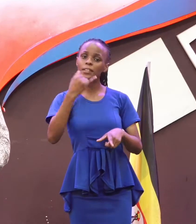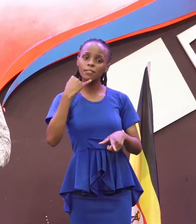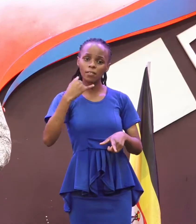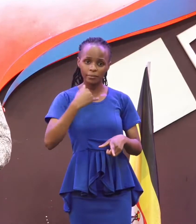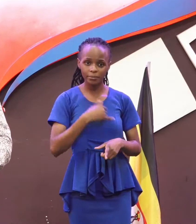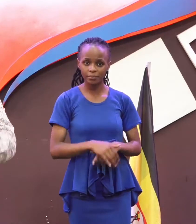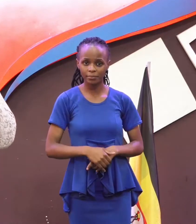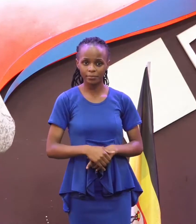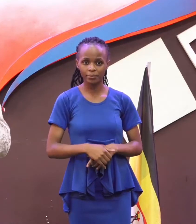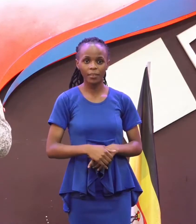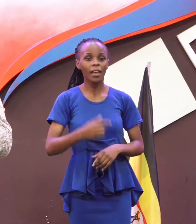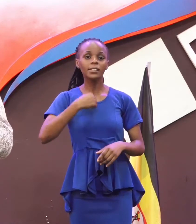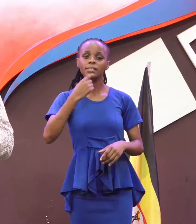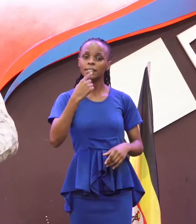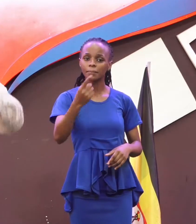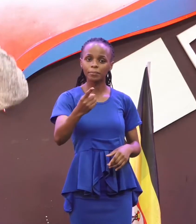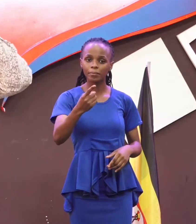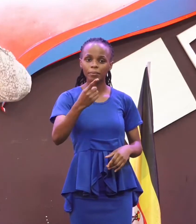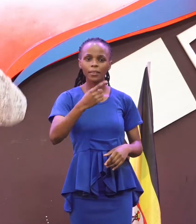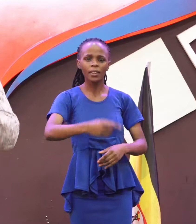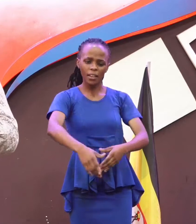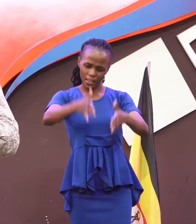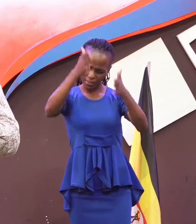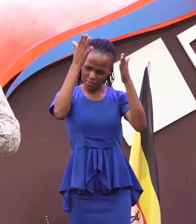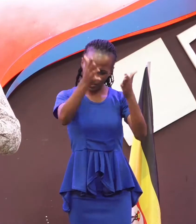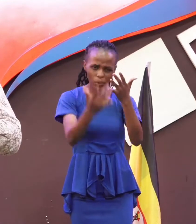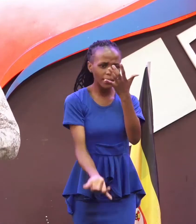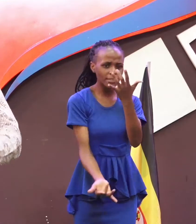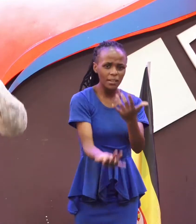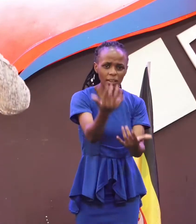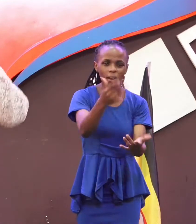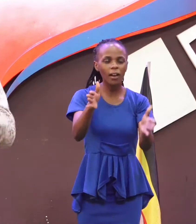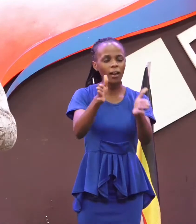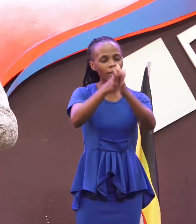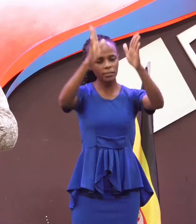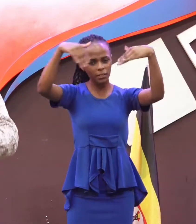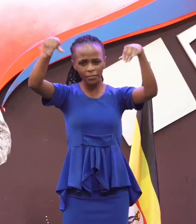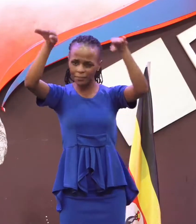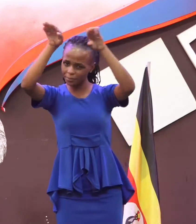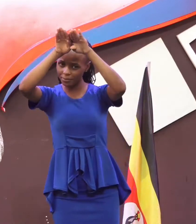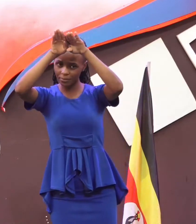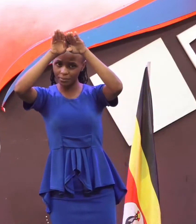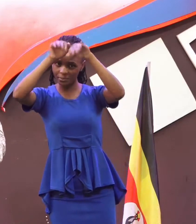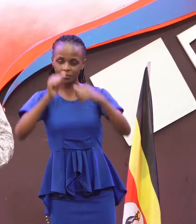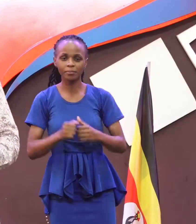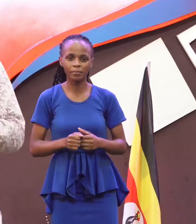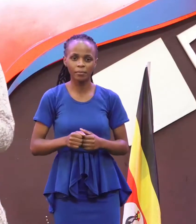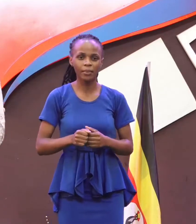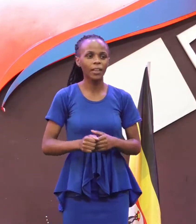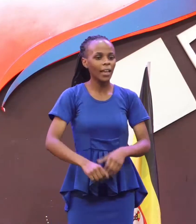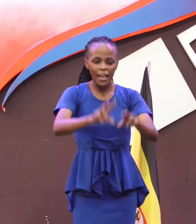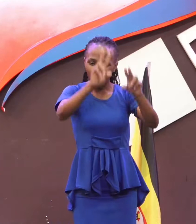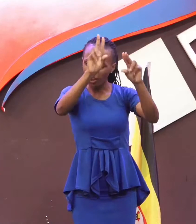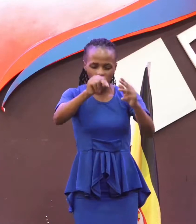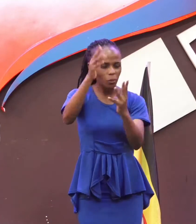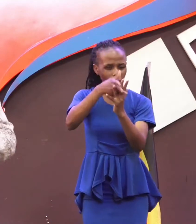please tell me. Ngambye I say waliyo geyena. There is hell. Waliyo na gulu. There is heaven. Tiwali wawo